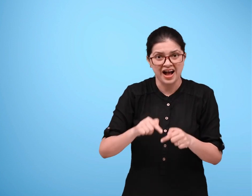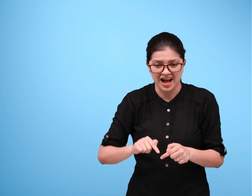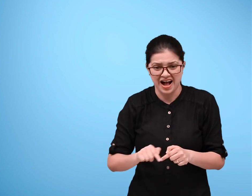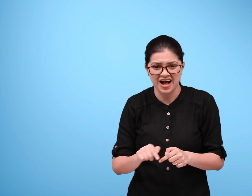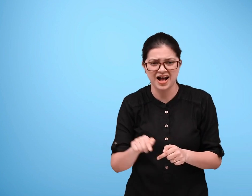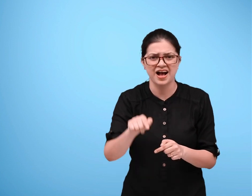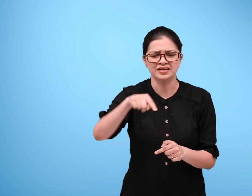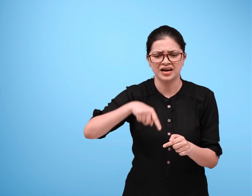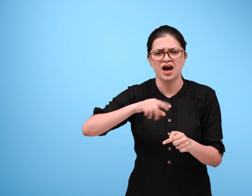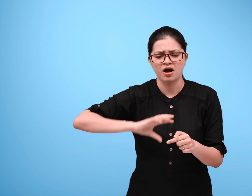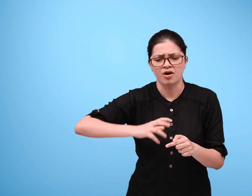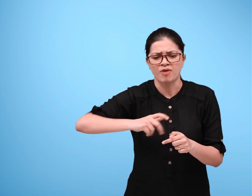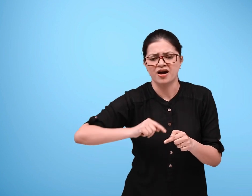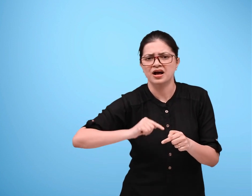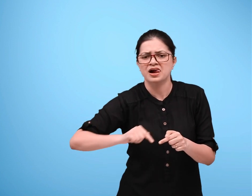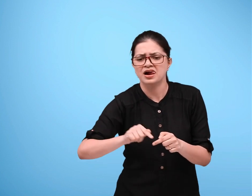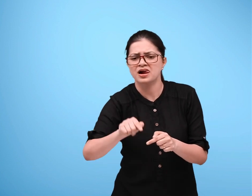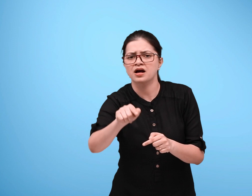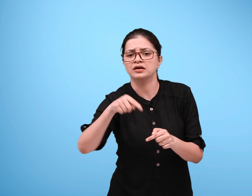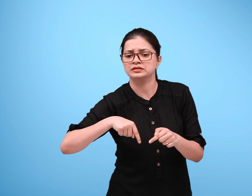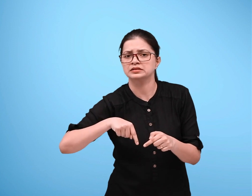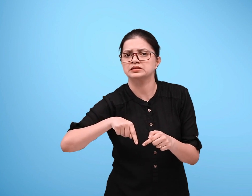Show also the path it moved along.